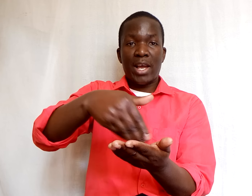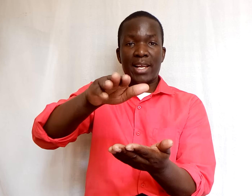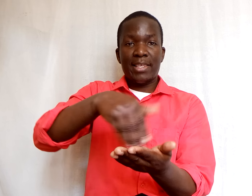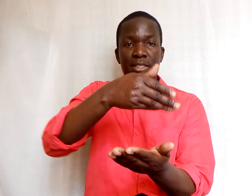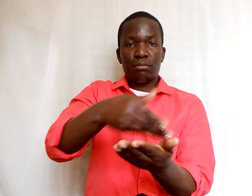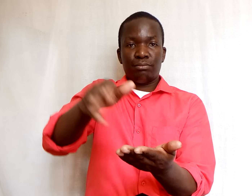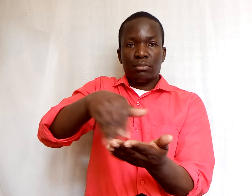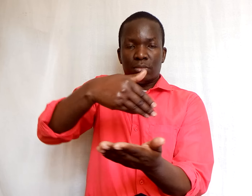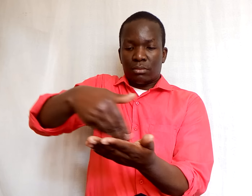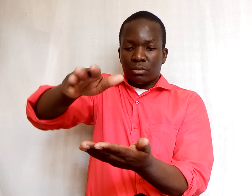like this.